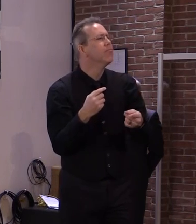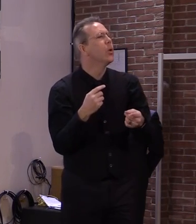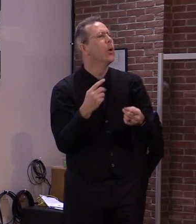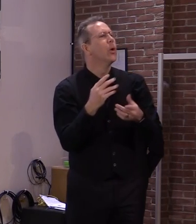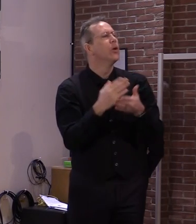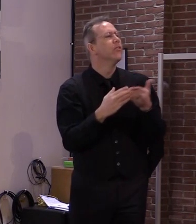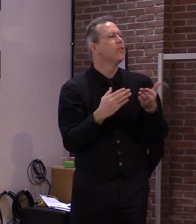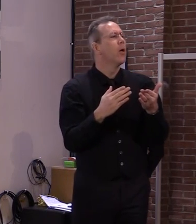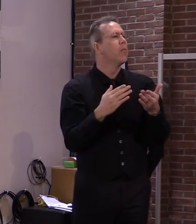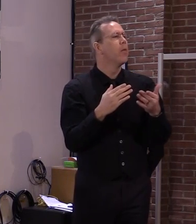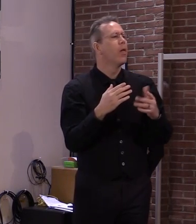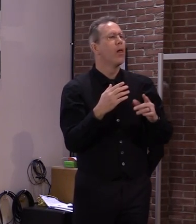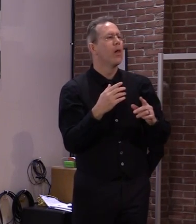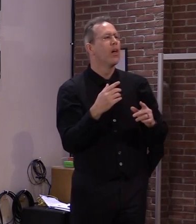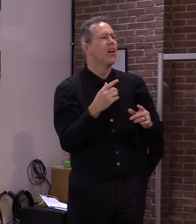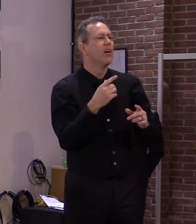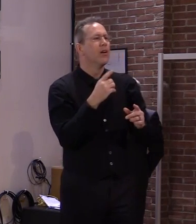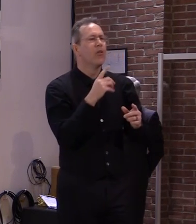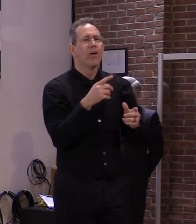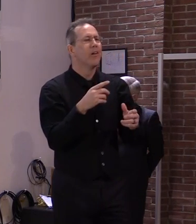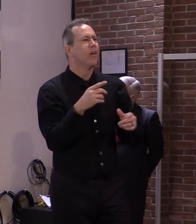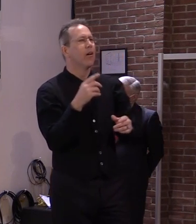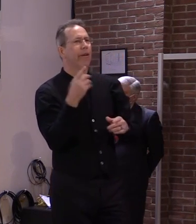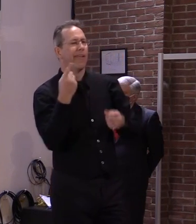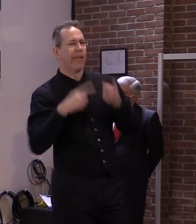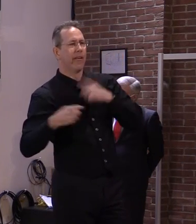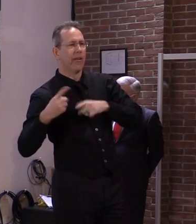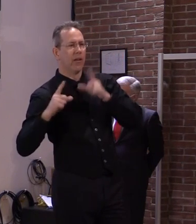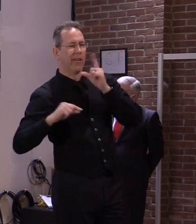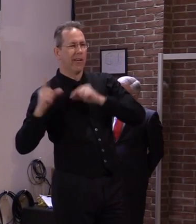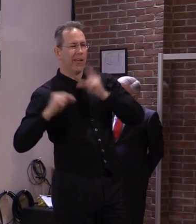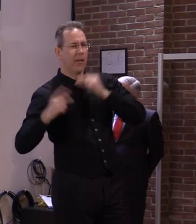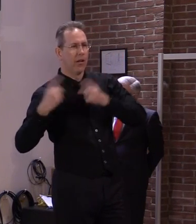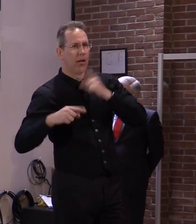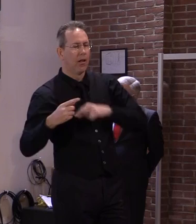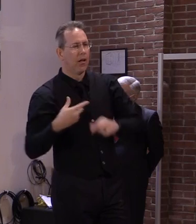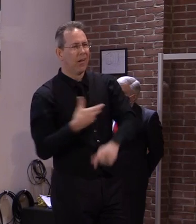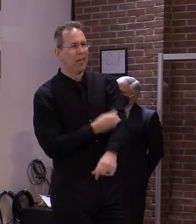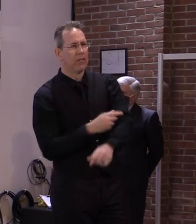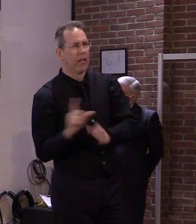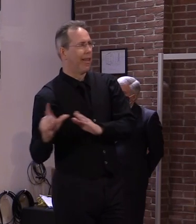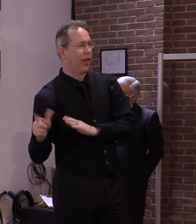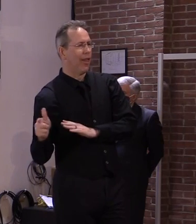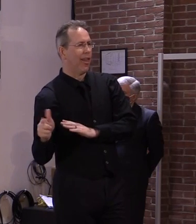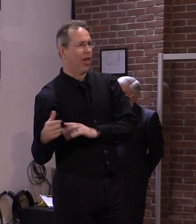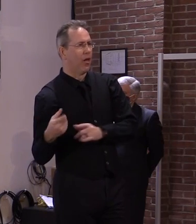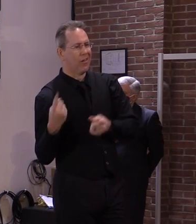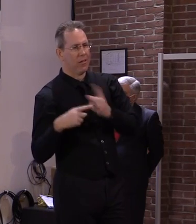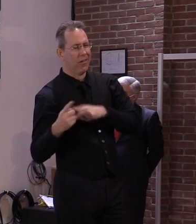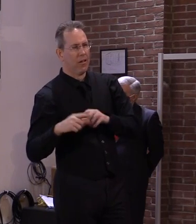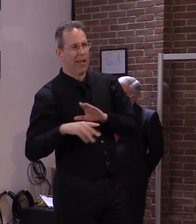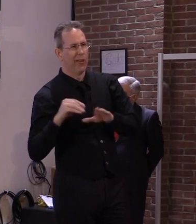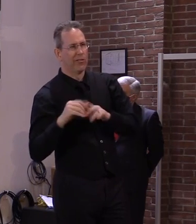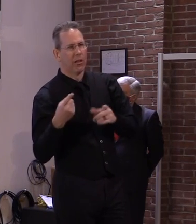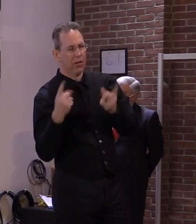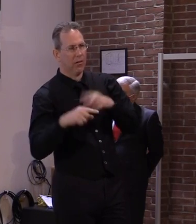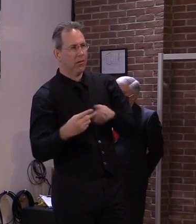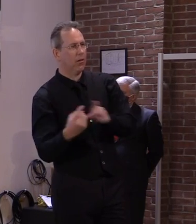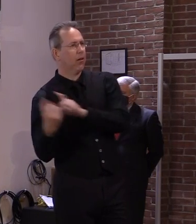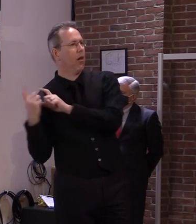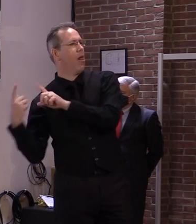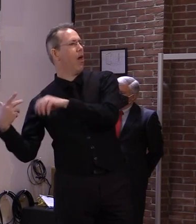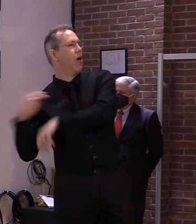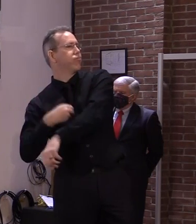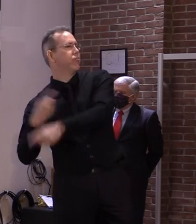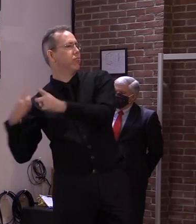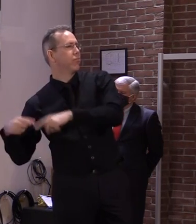And this week got an email about a DCF worker who was working from home, not out in the community, showing her card with the